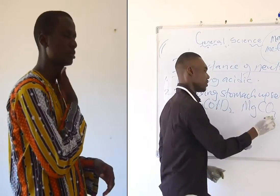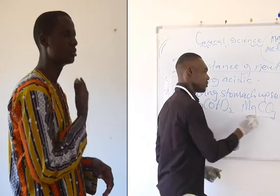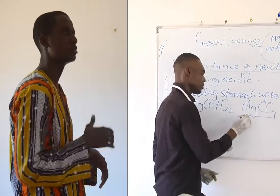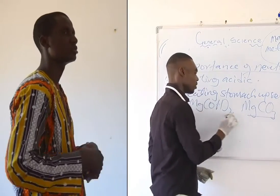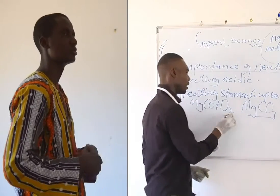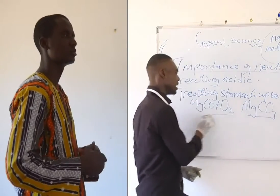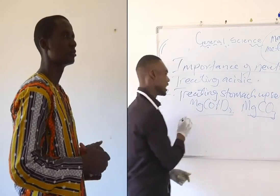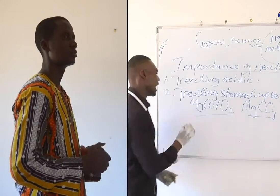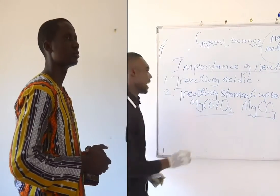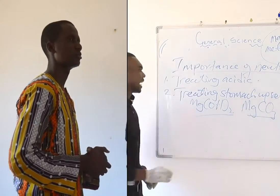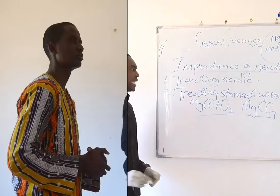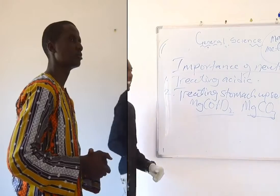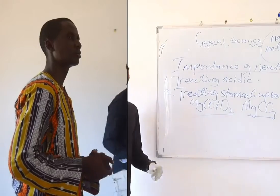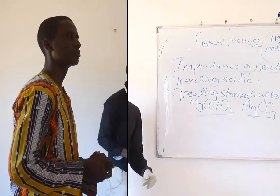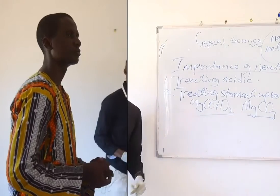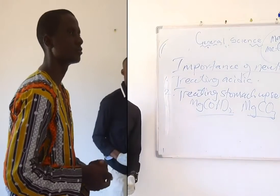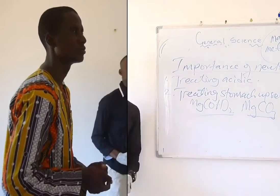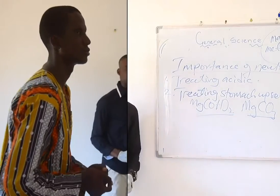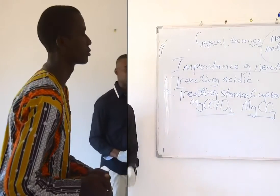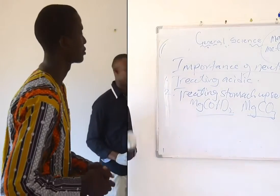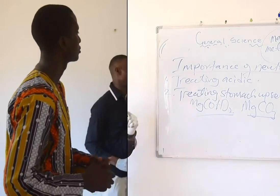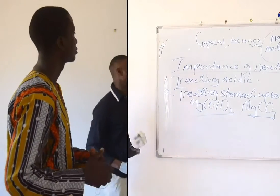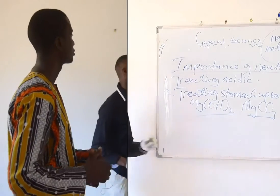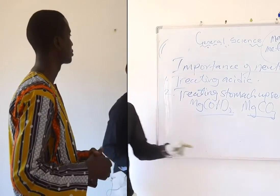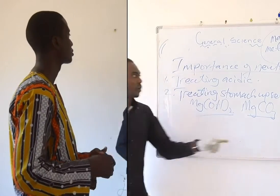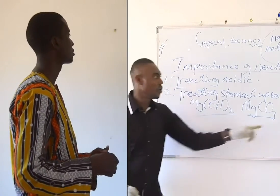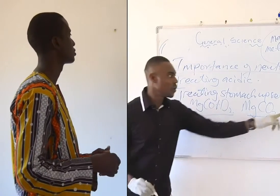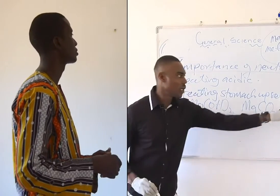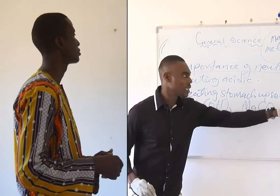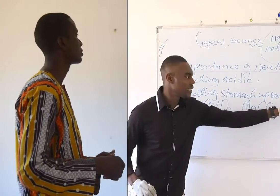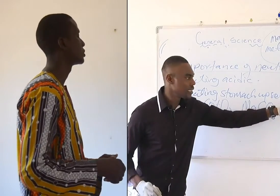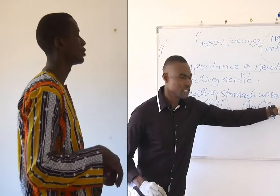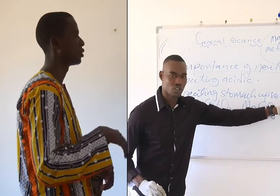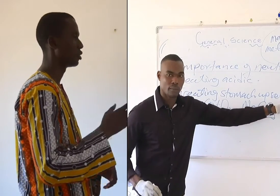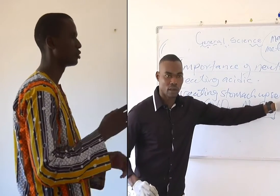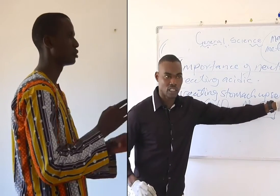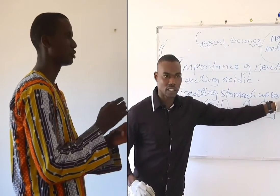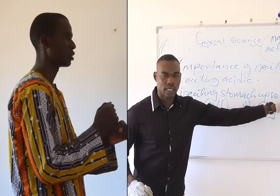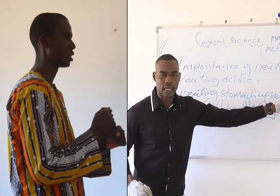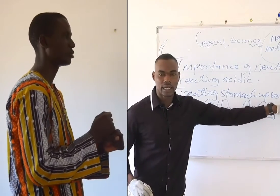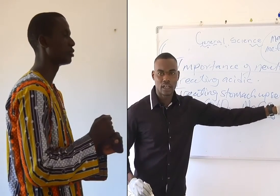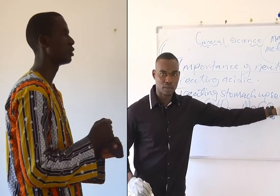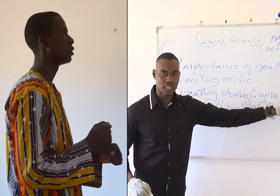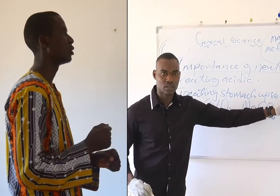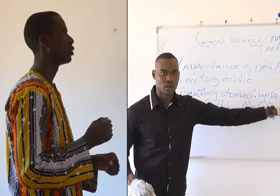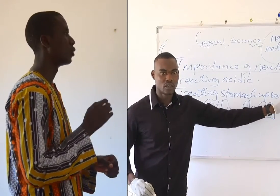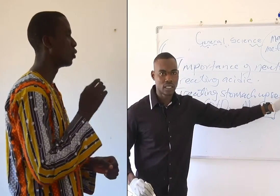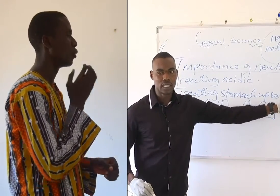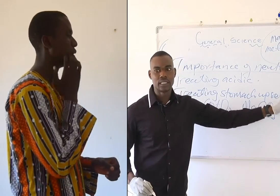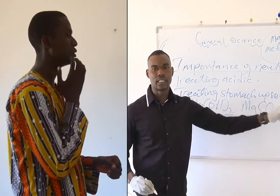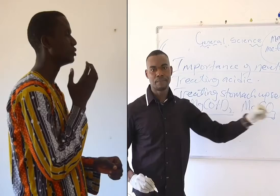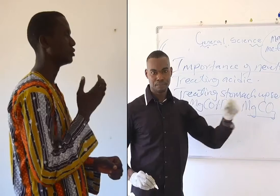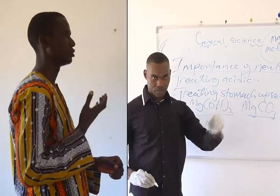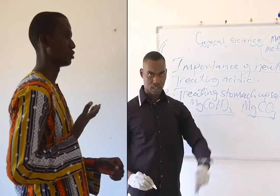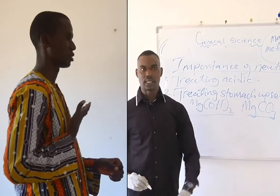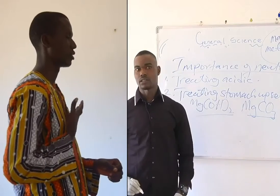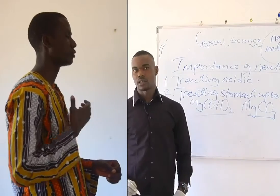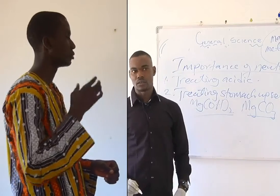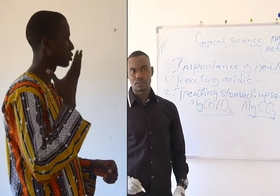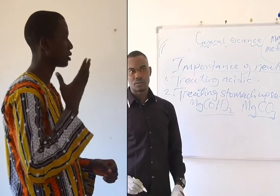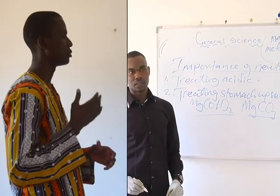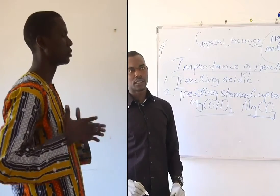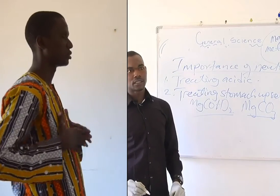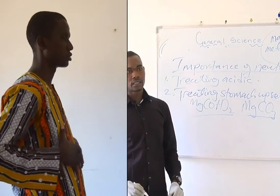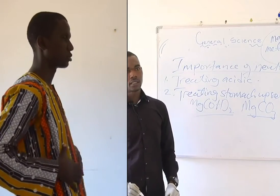MgCO3. All these are anti-acid tablets that are used to cure or treat stomach upset called